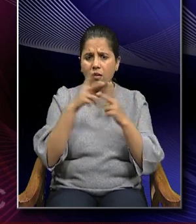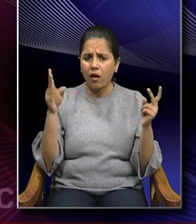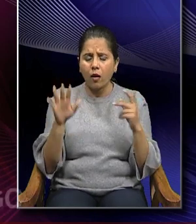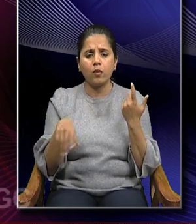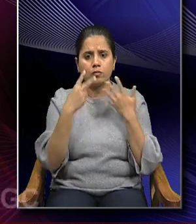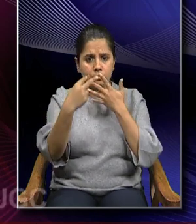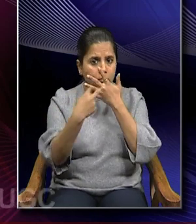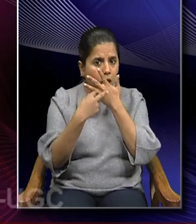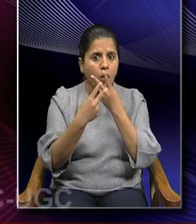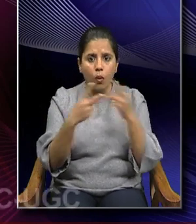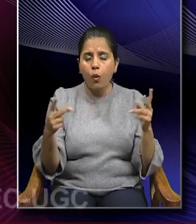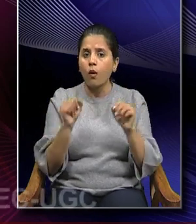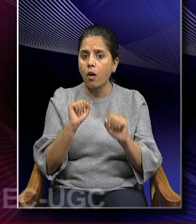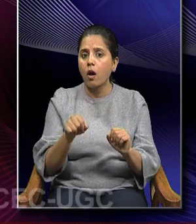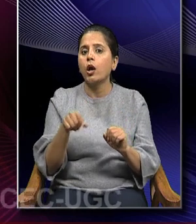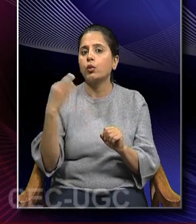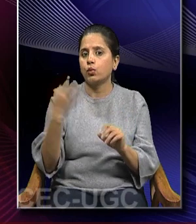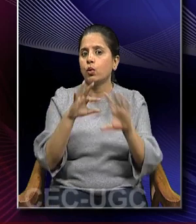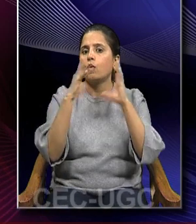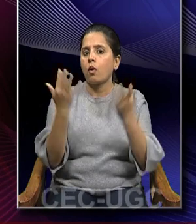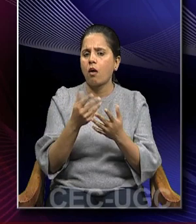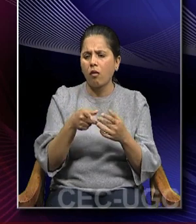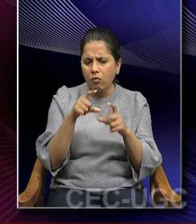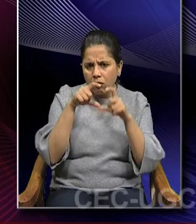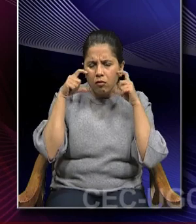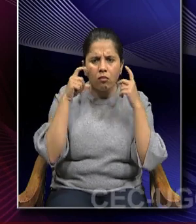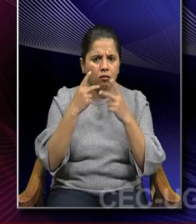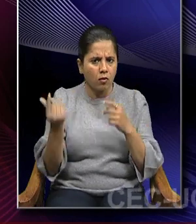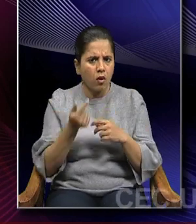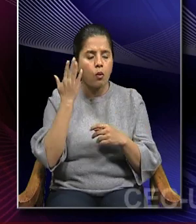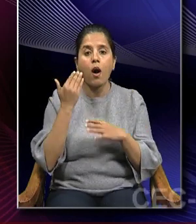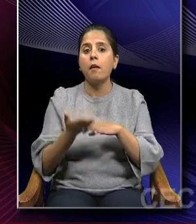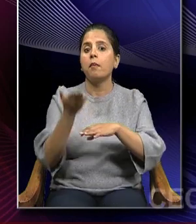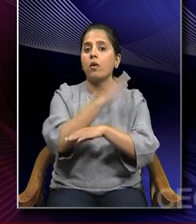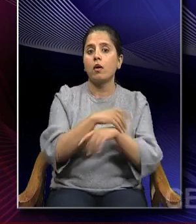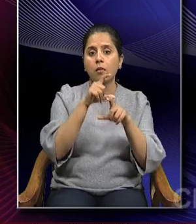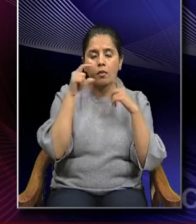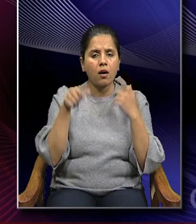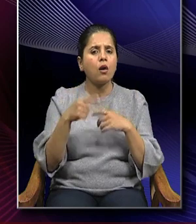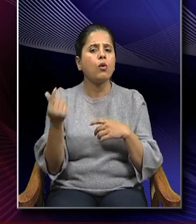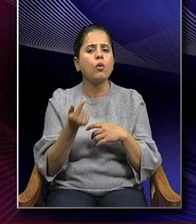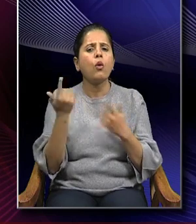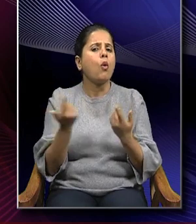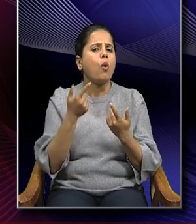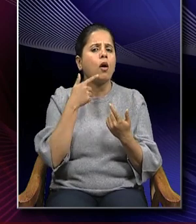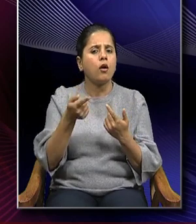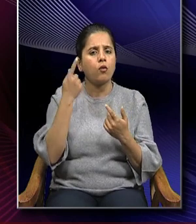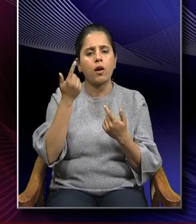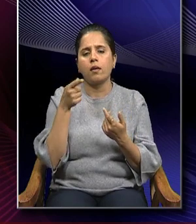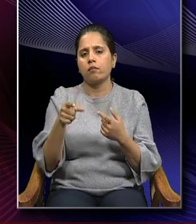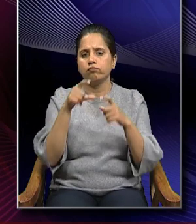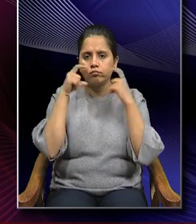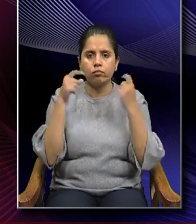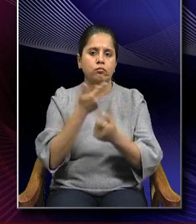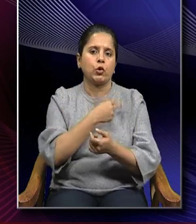market. So, they were actually new to the world products, because earlier these masks were only used by the medical